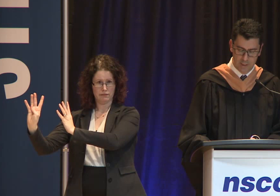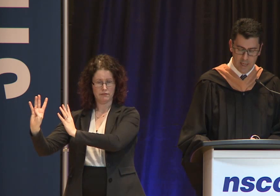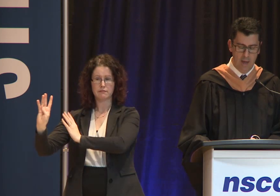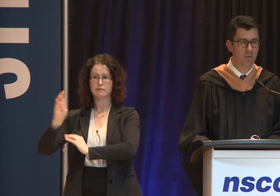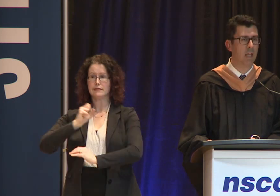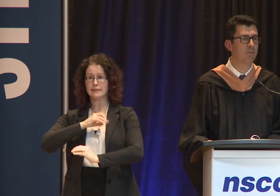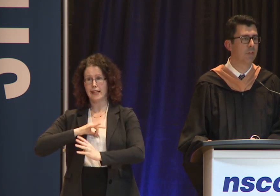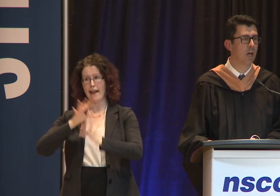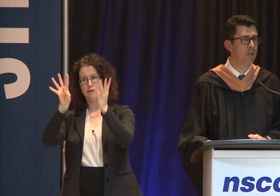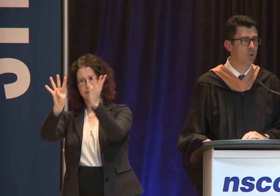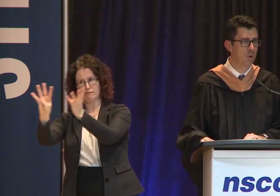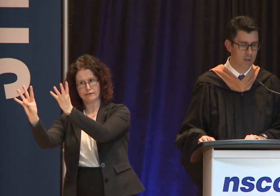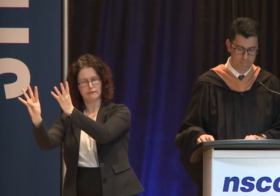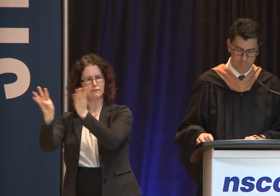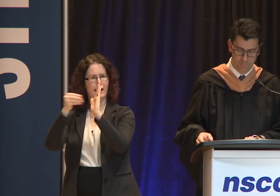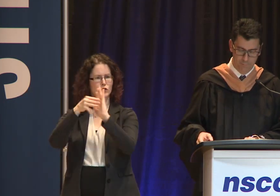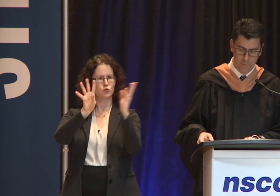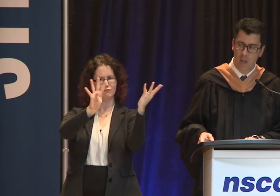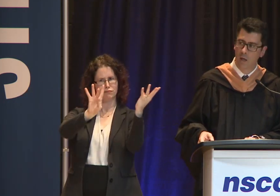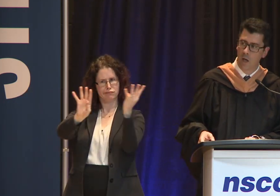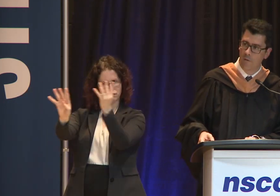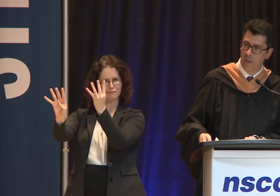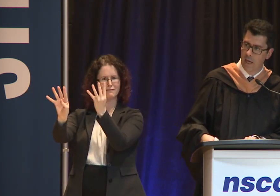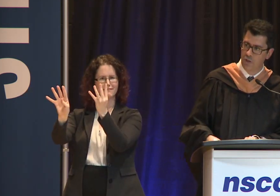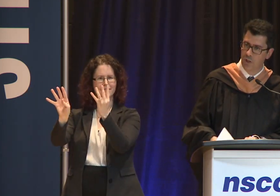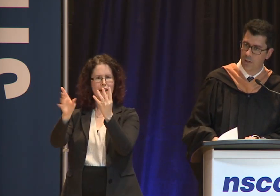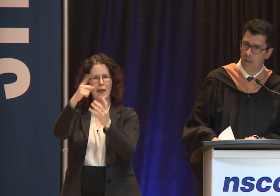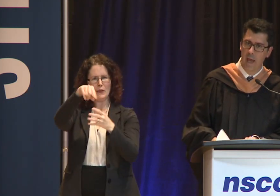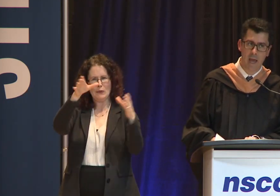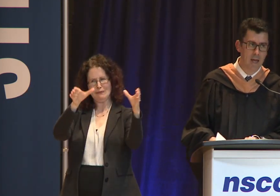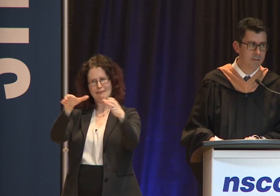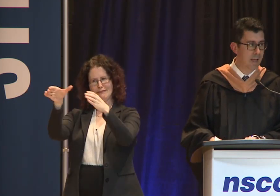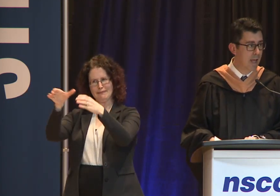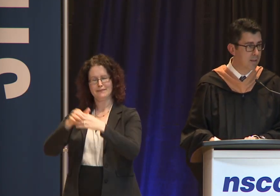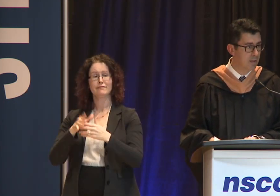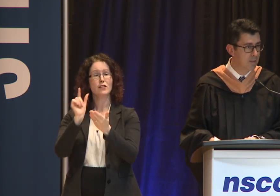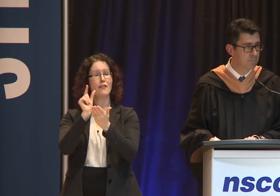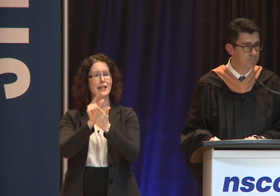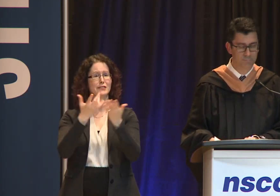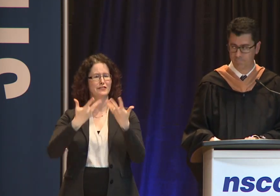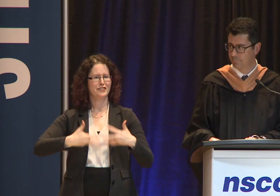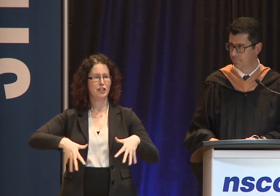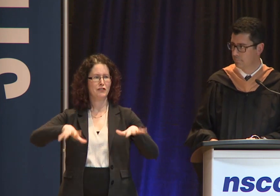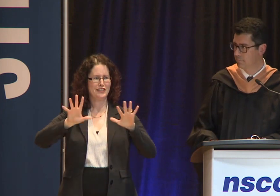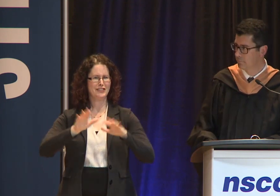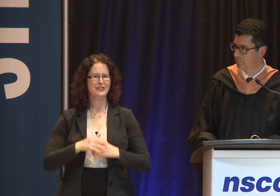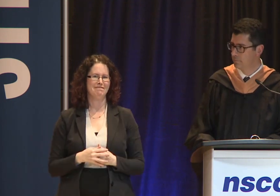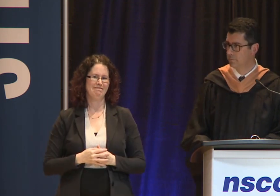students have left the auditorium. Convocation has ended.